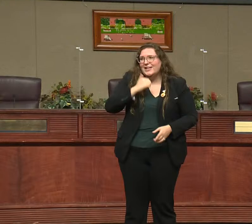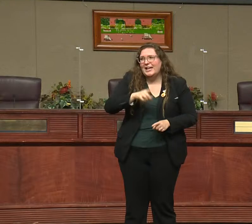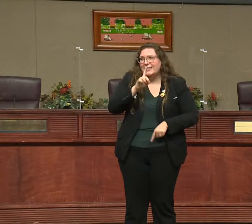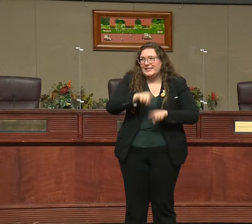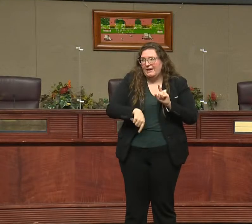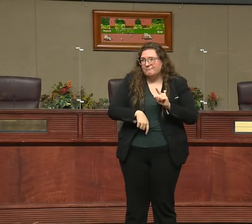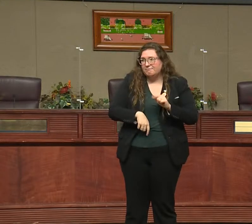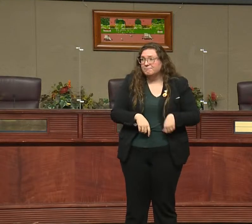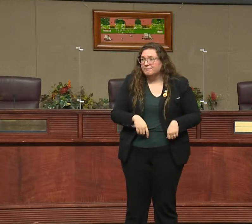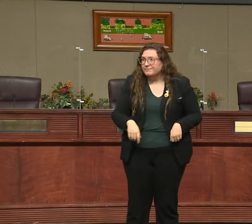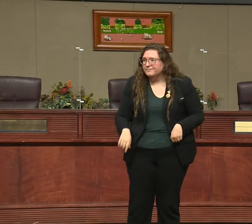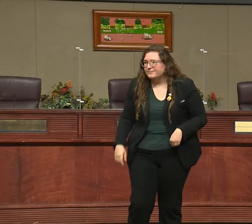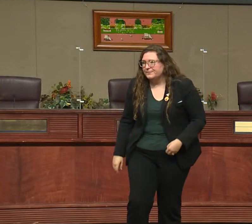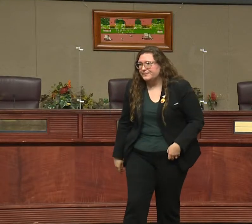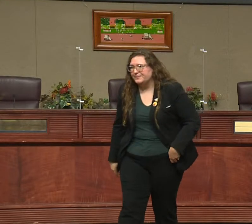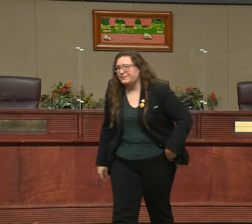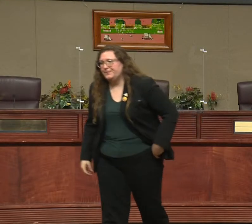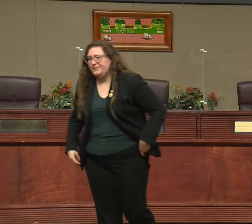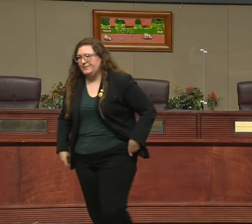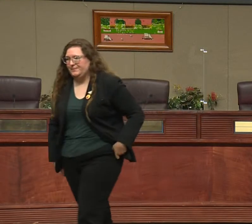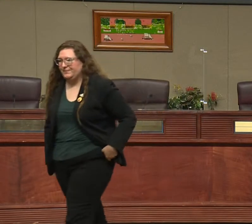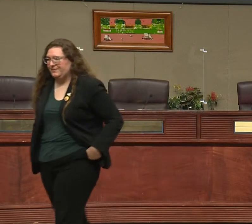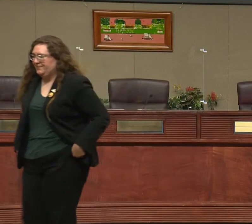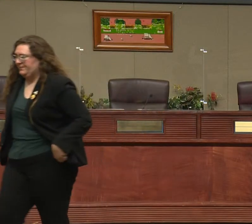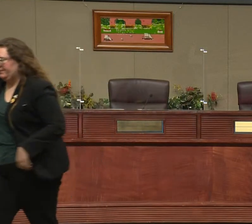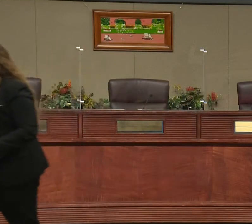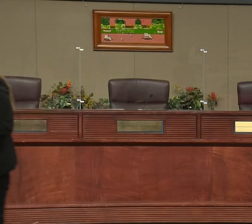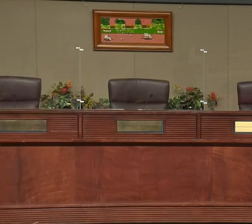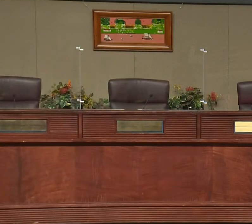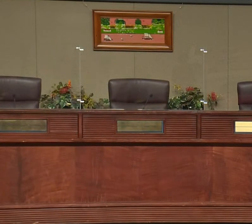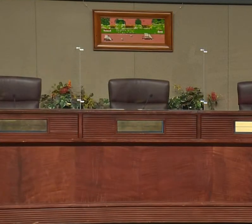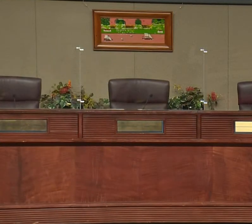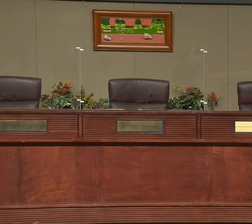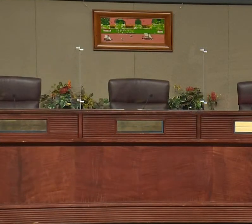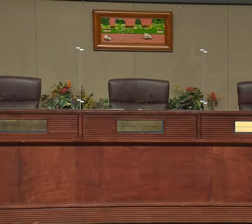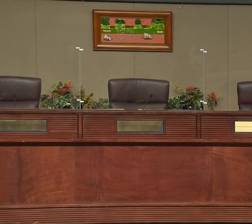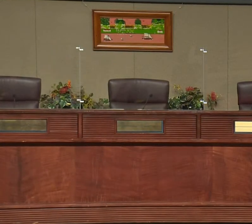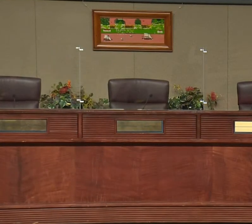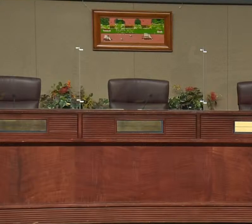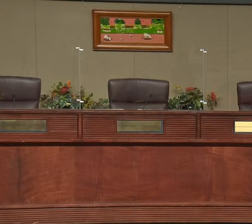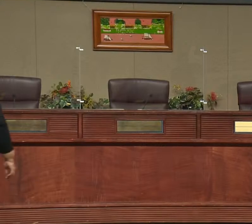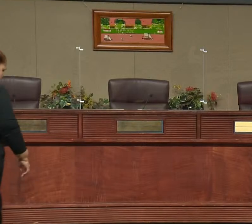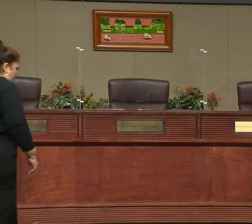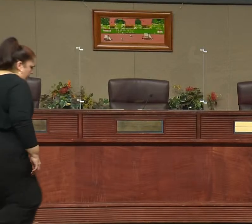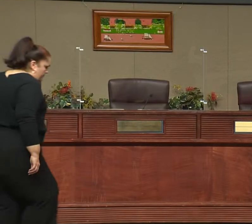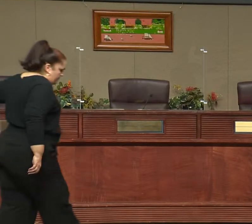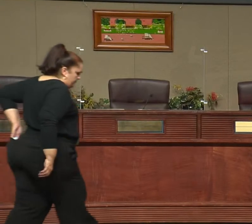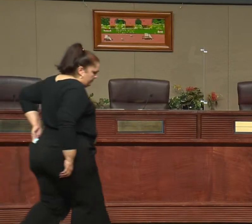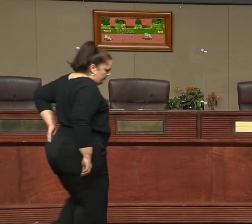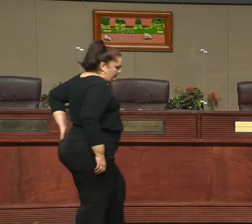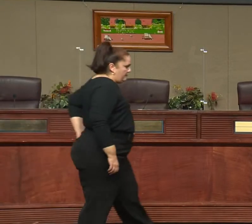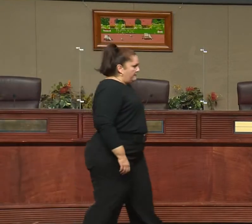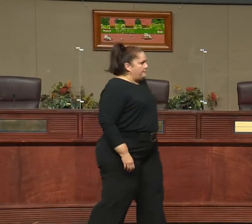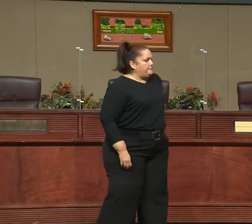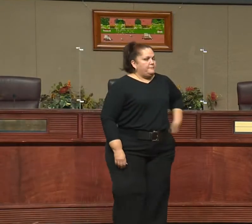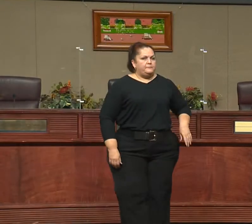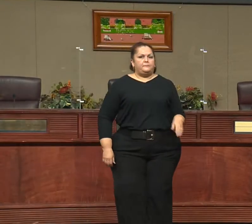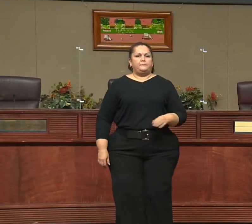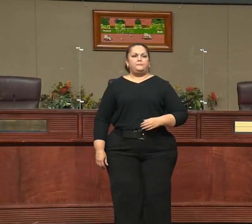This is Melissa Thomas of Florida National News. Dr. Pino, this one's for you too. Just come on back around.